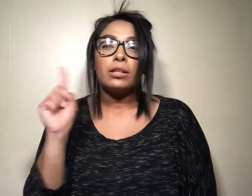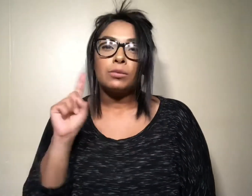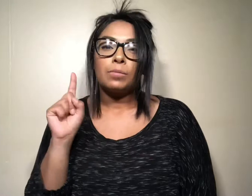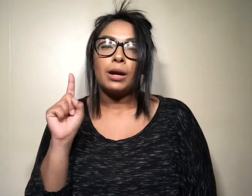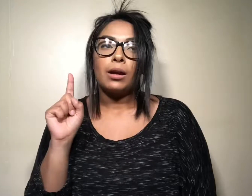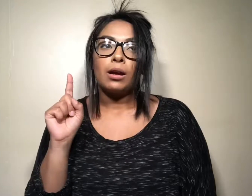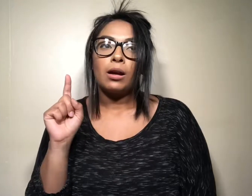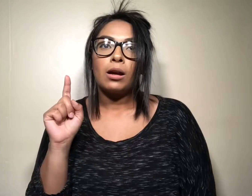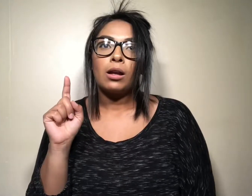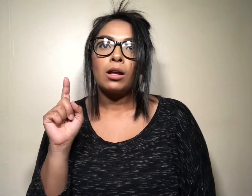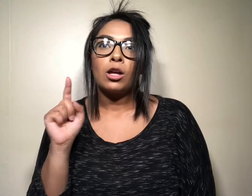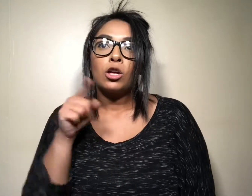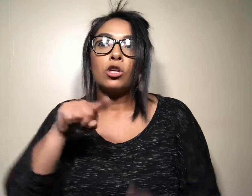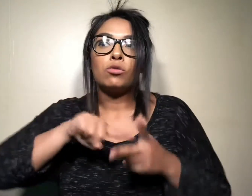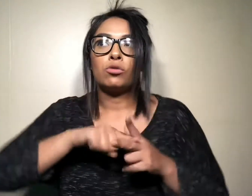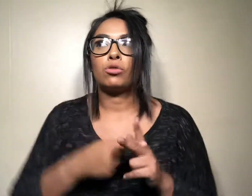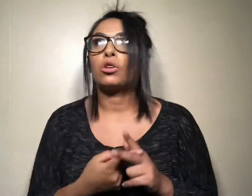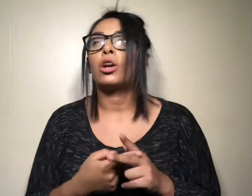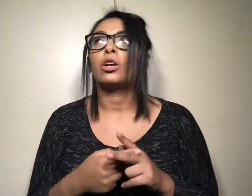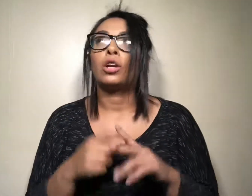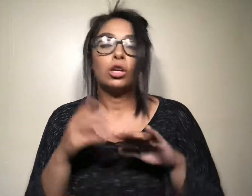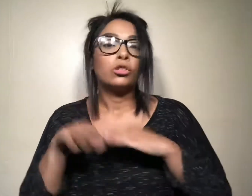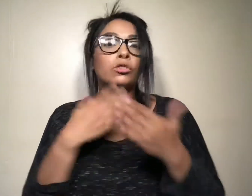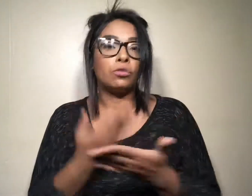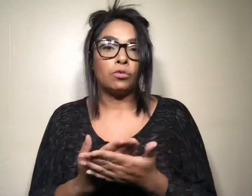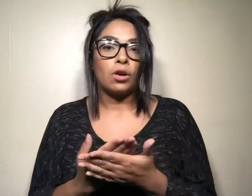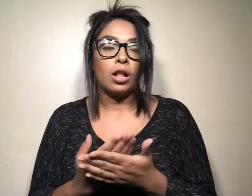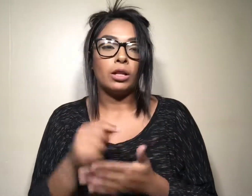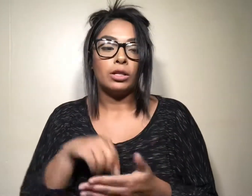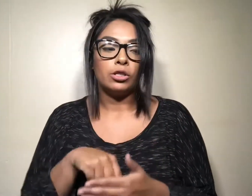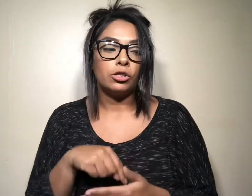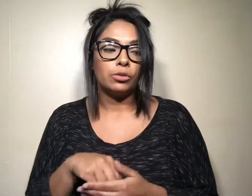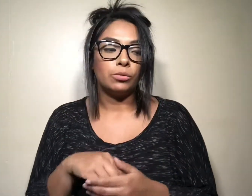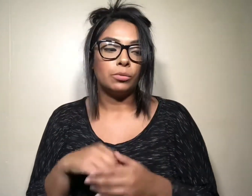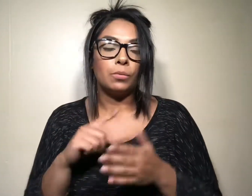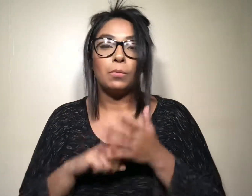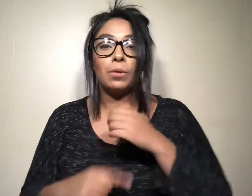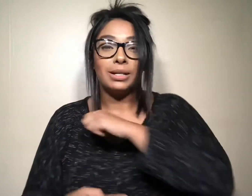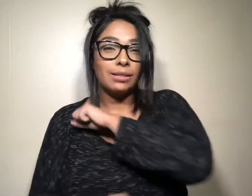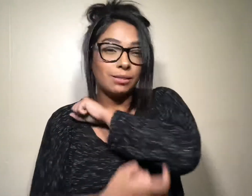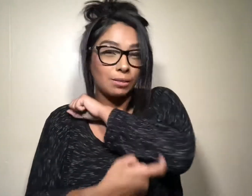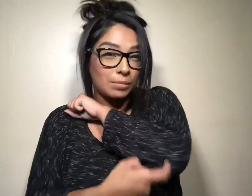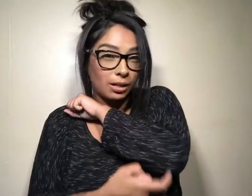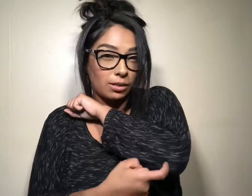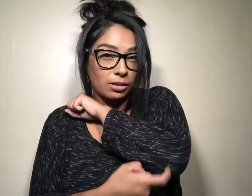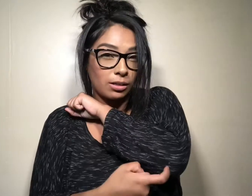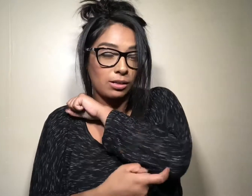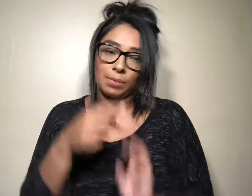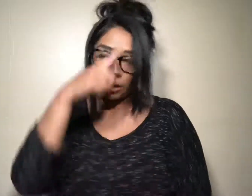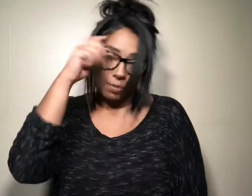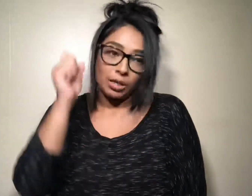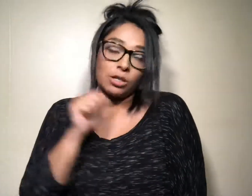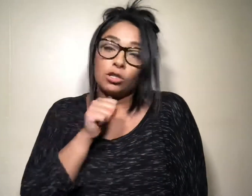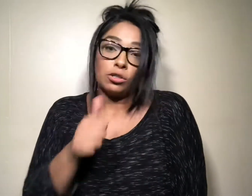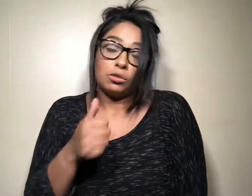that's where you start to fall in what it is temptation. Because